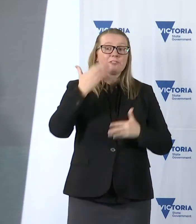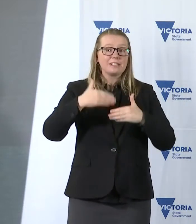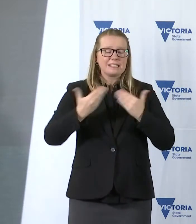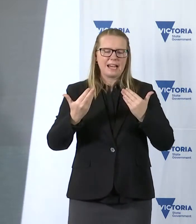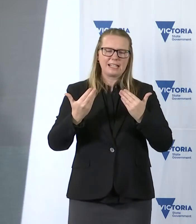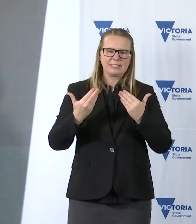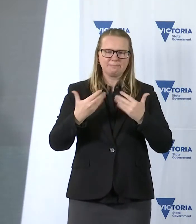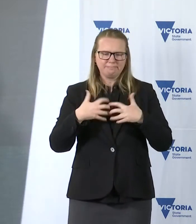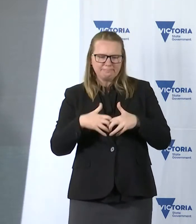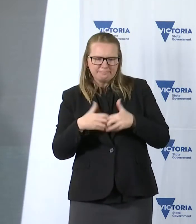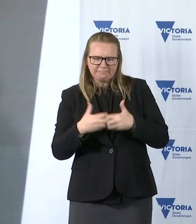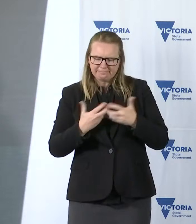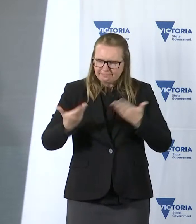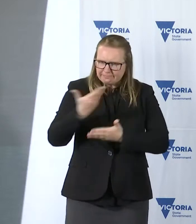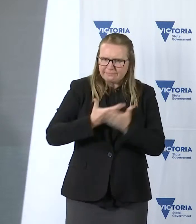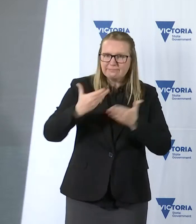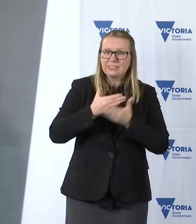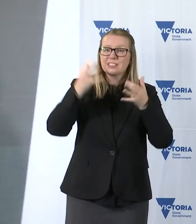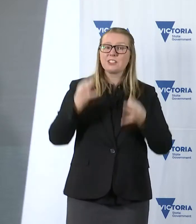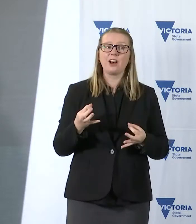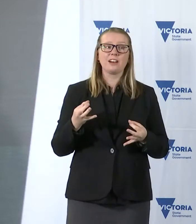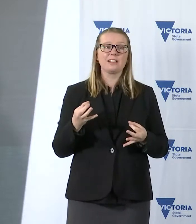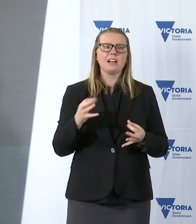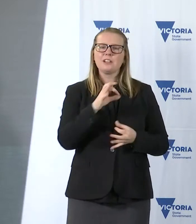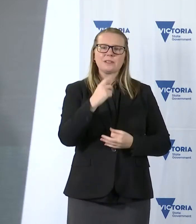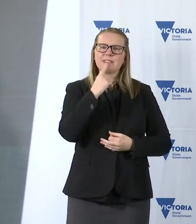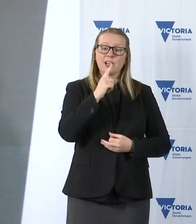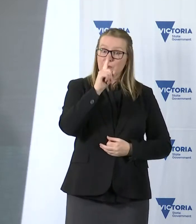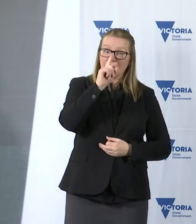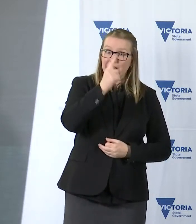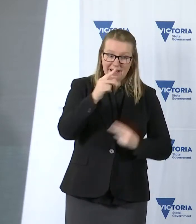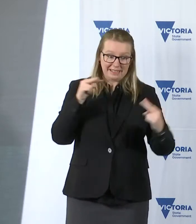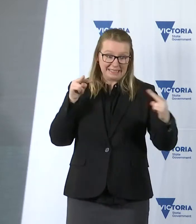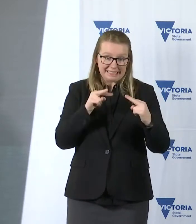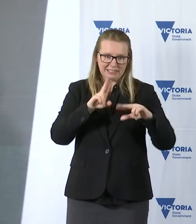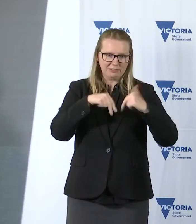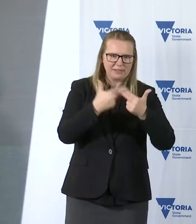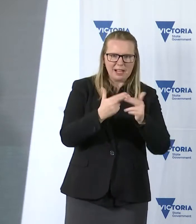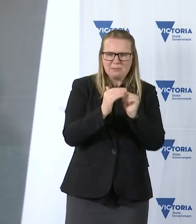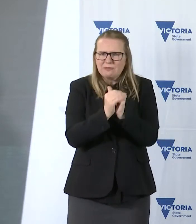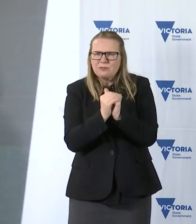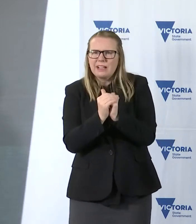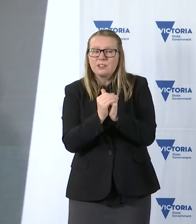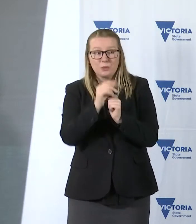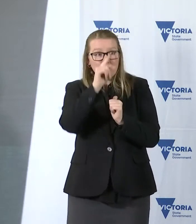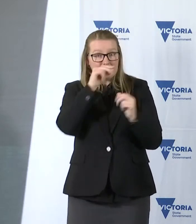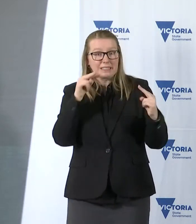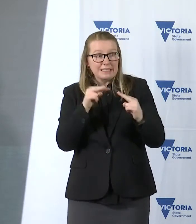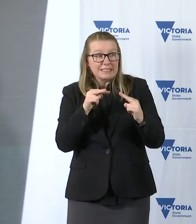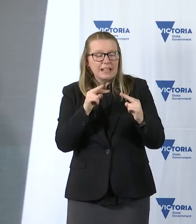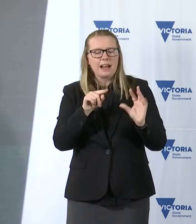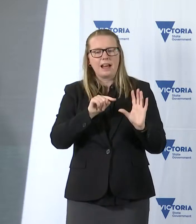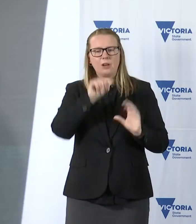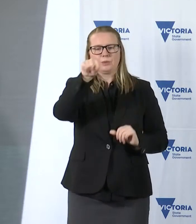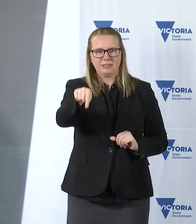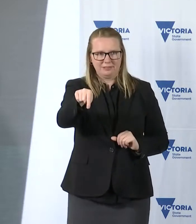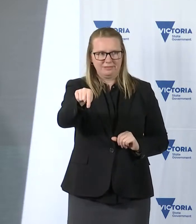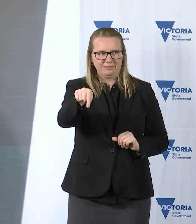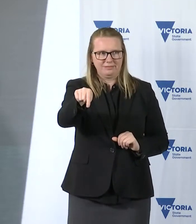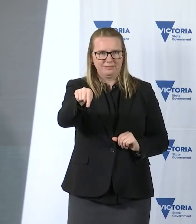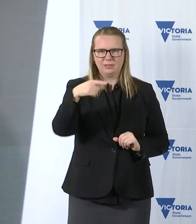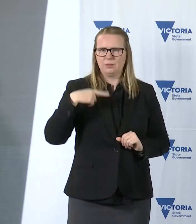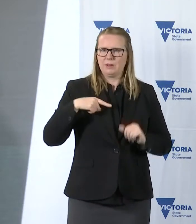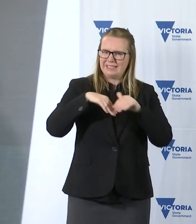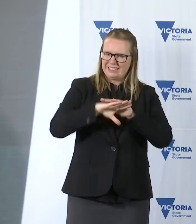a couple of weeks. We're not saying that you can't see loved ones or family, but we are saying please see them outdoors, because indoors is